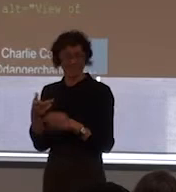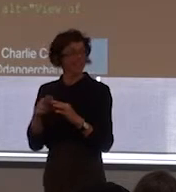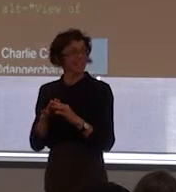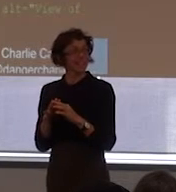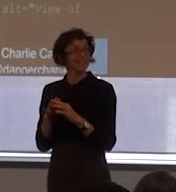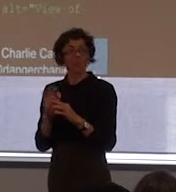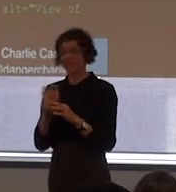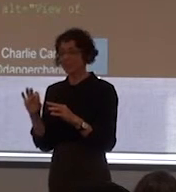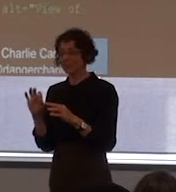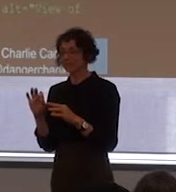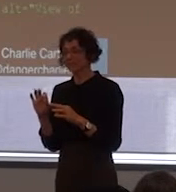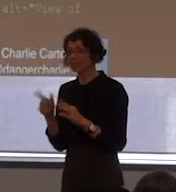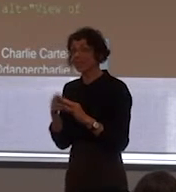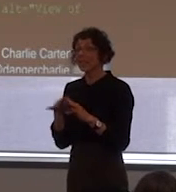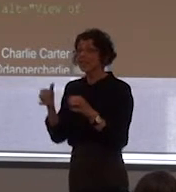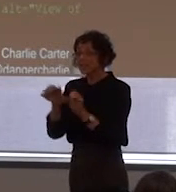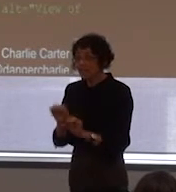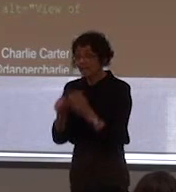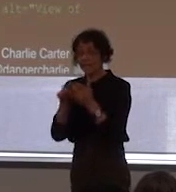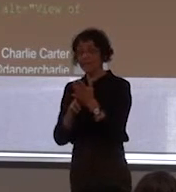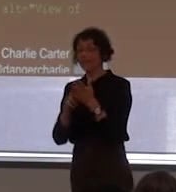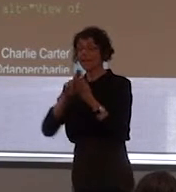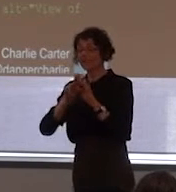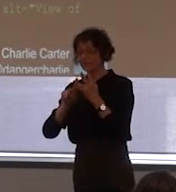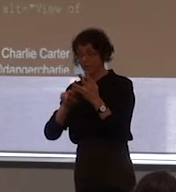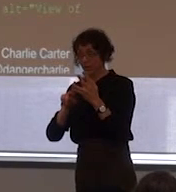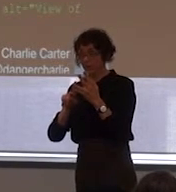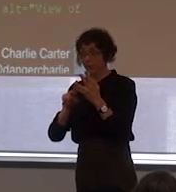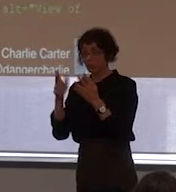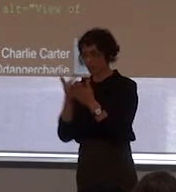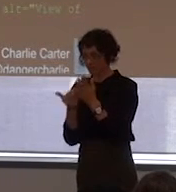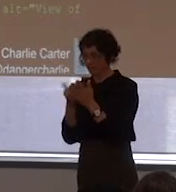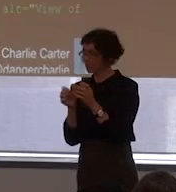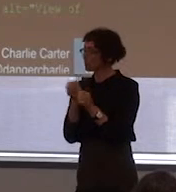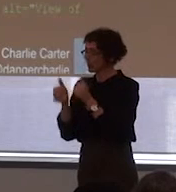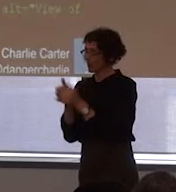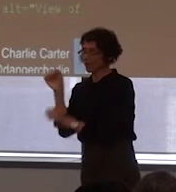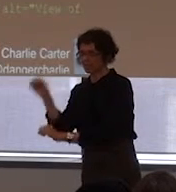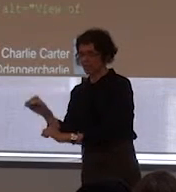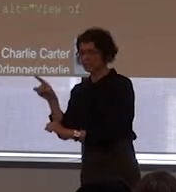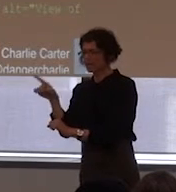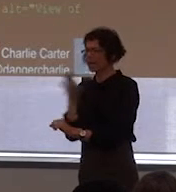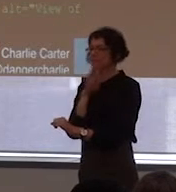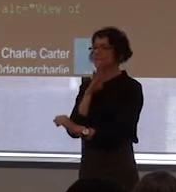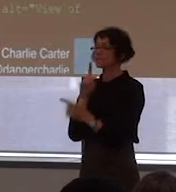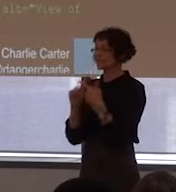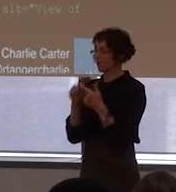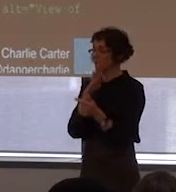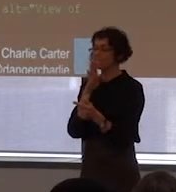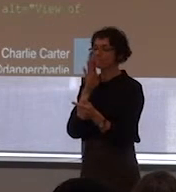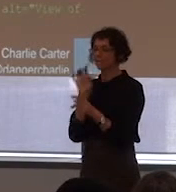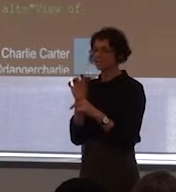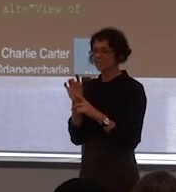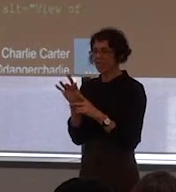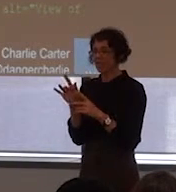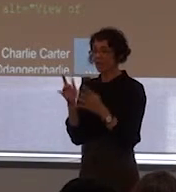alt text, if you use, for example, infographics, very popular still, you're missing out on a